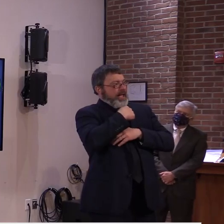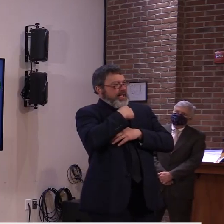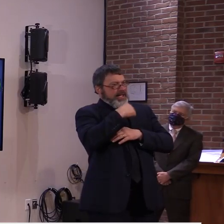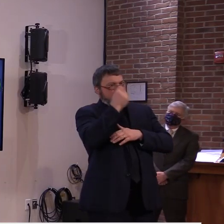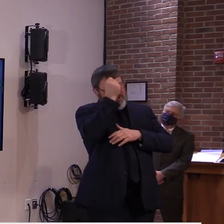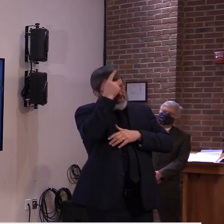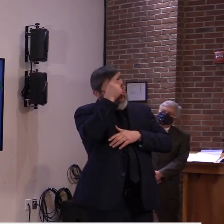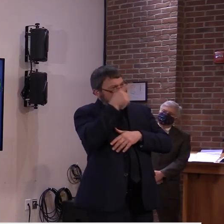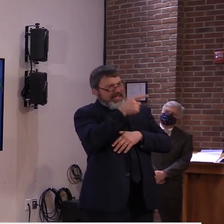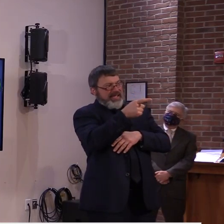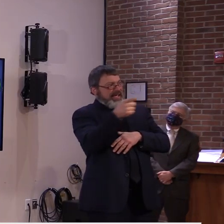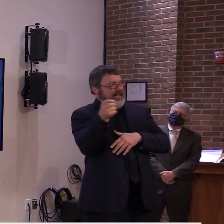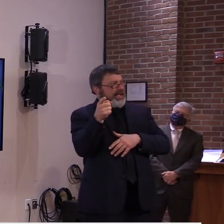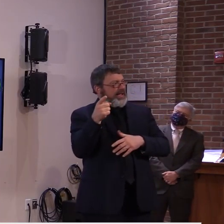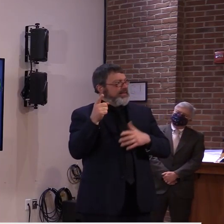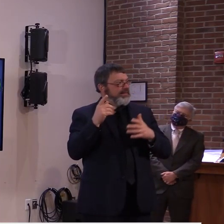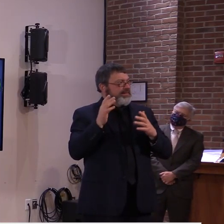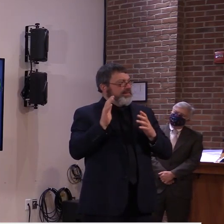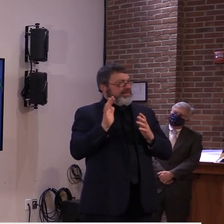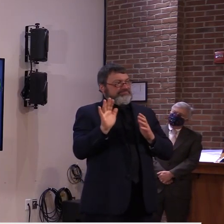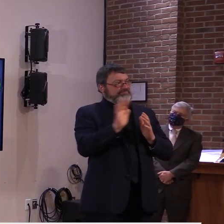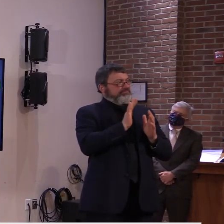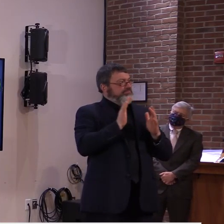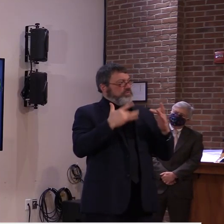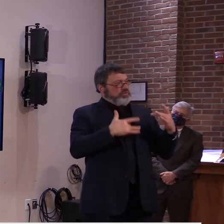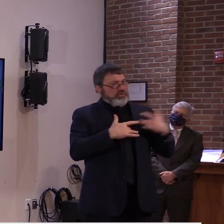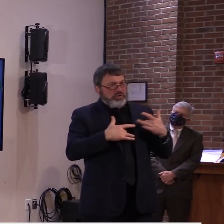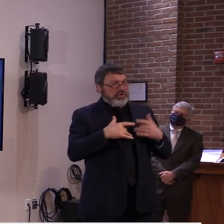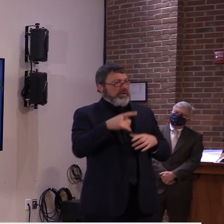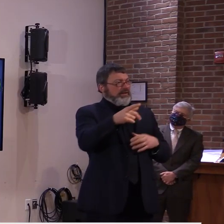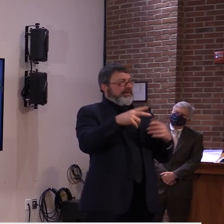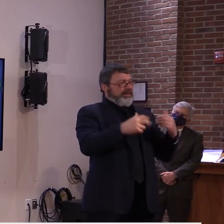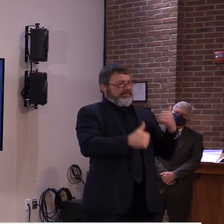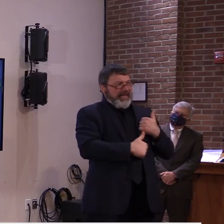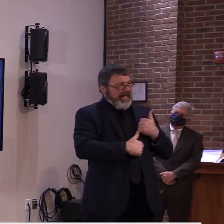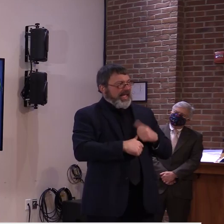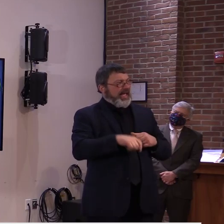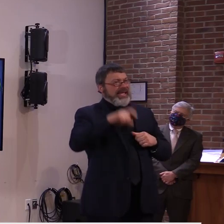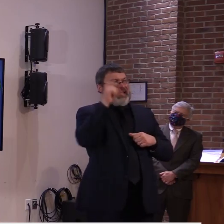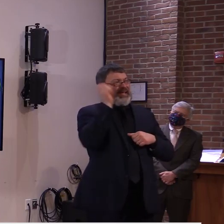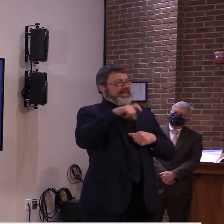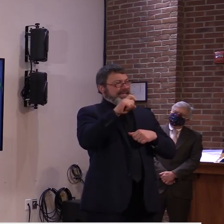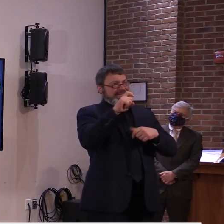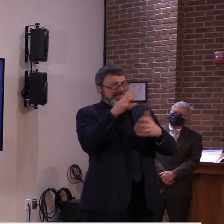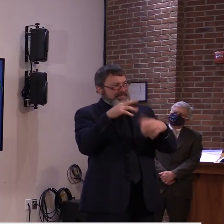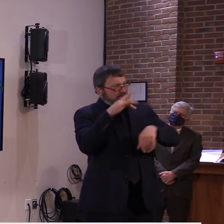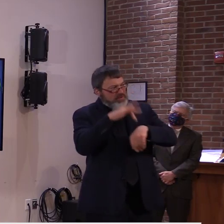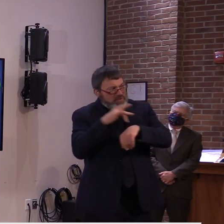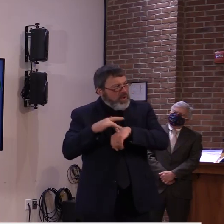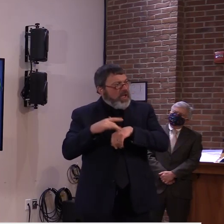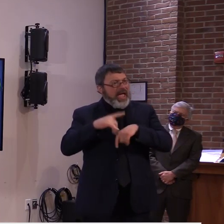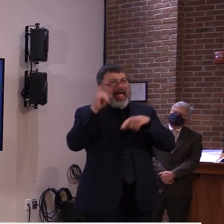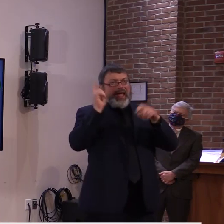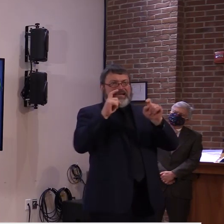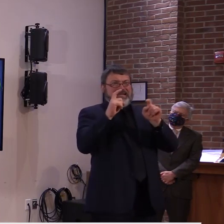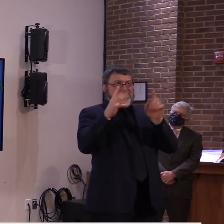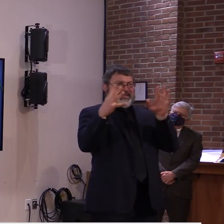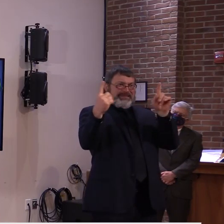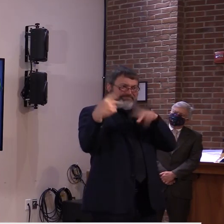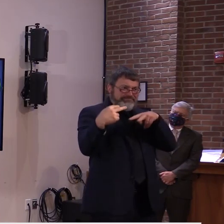this increase in number of cases, the wave we're seeing that's coming at us. And I think about